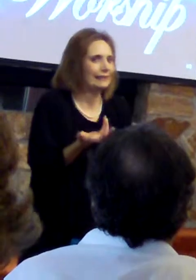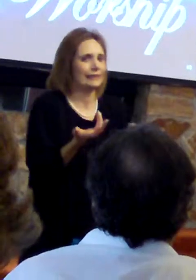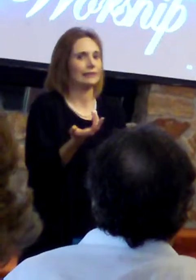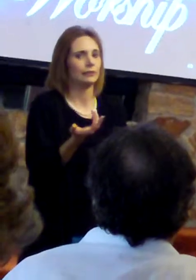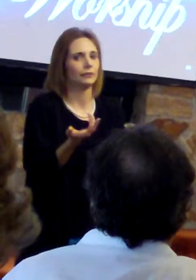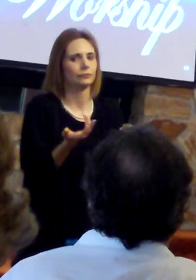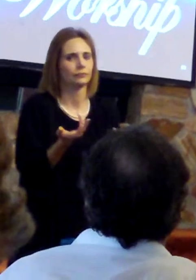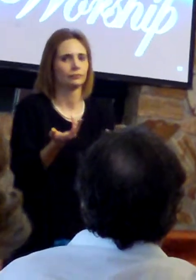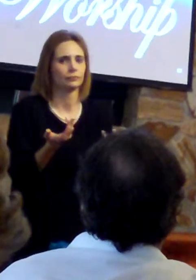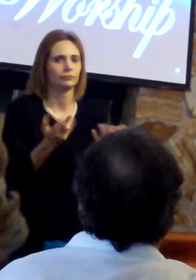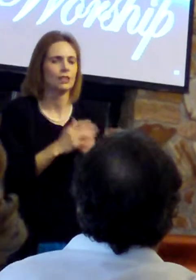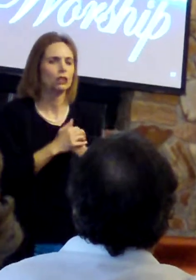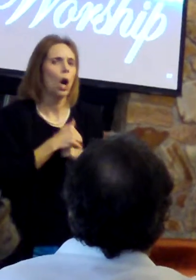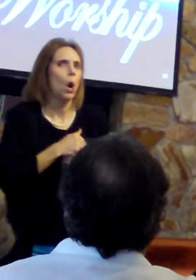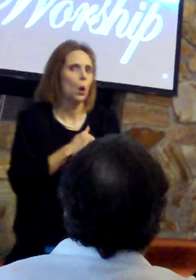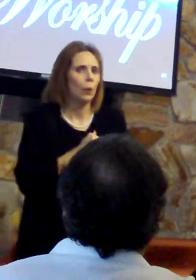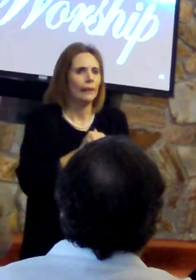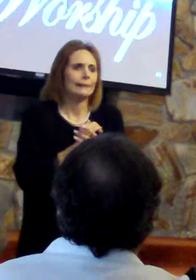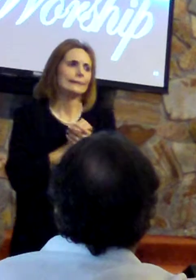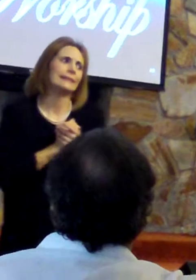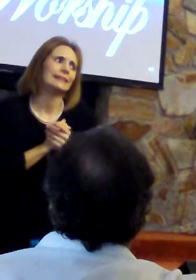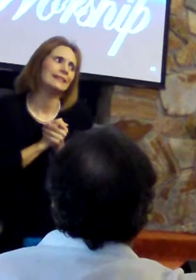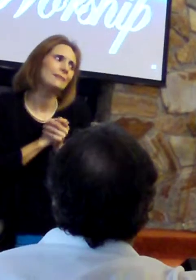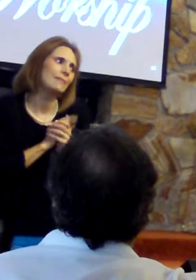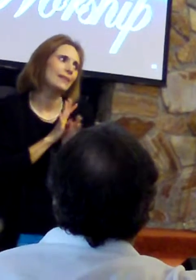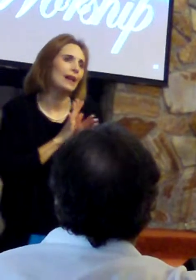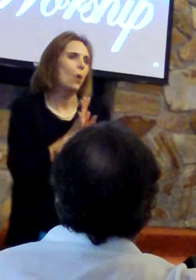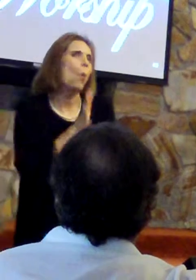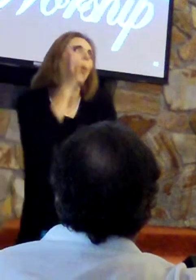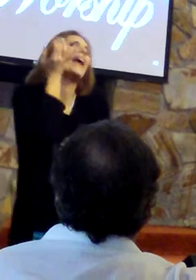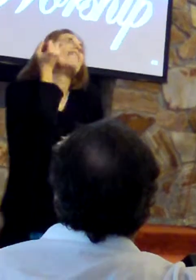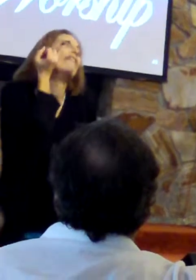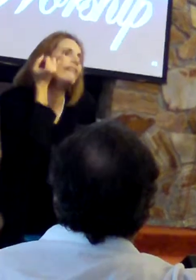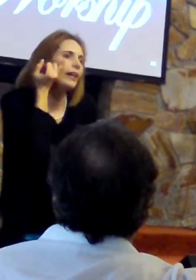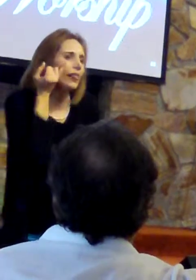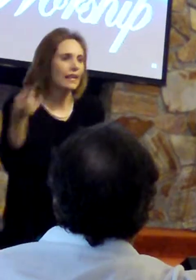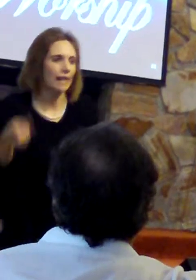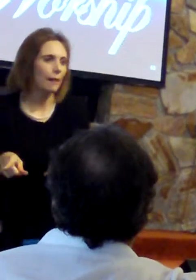And so, God, I'm going to say this. What